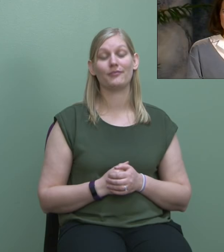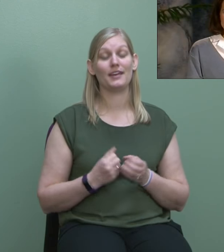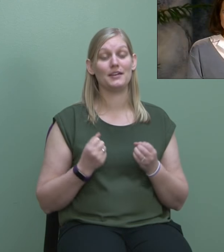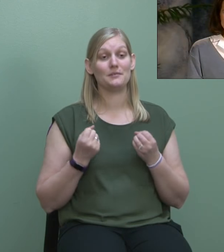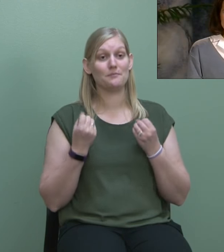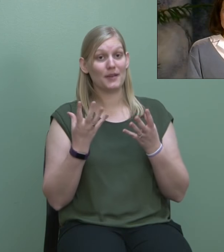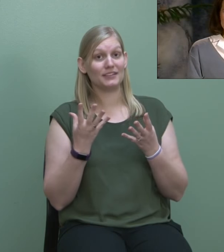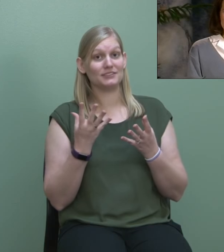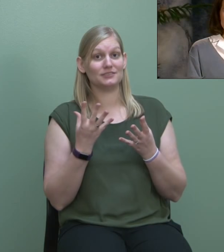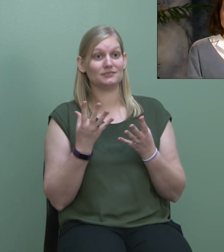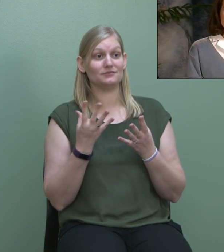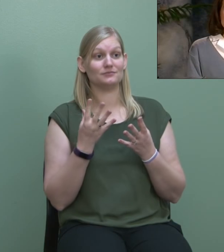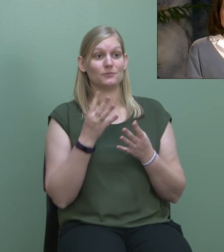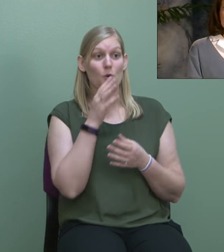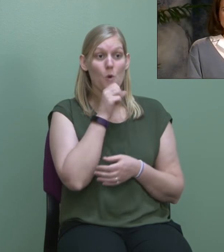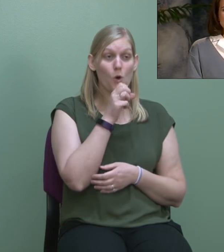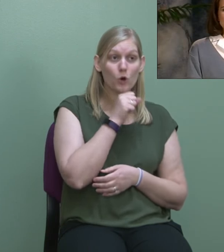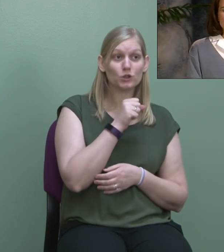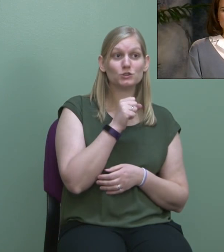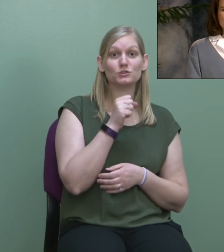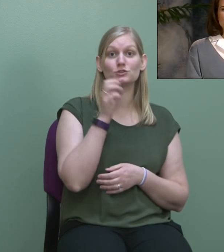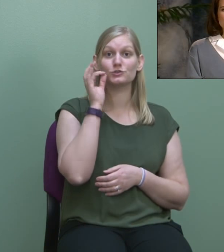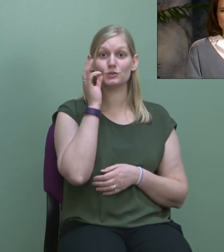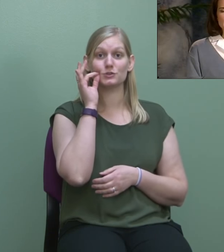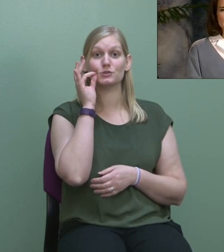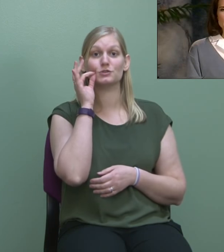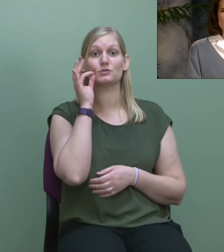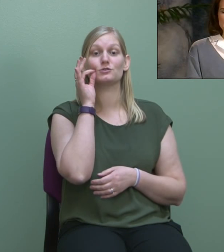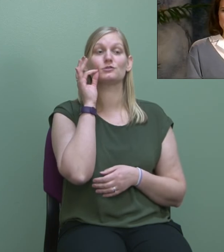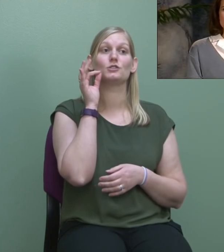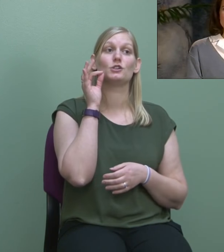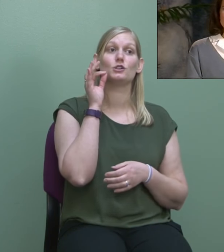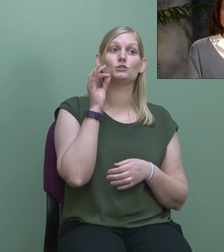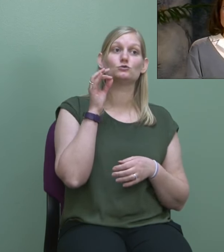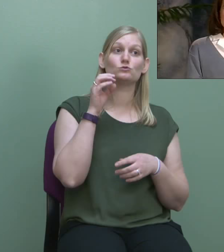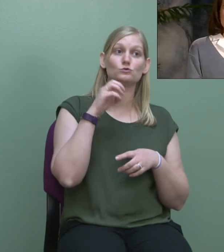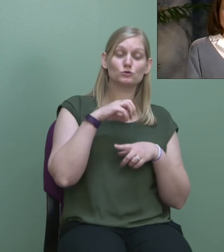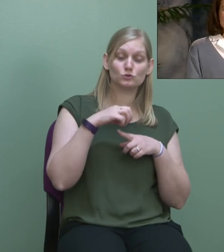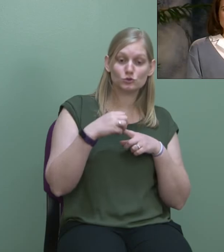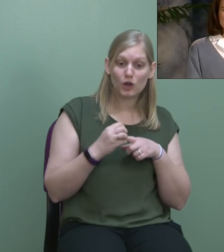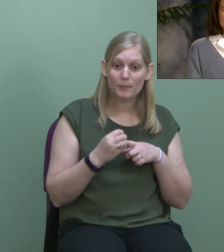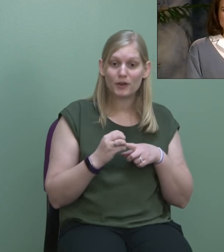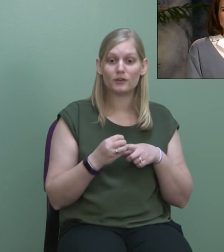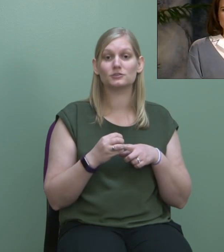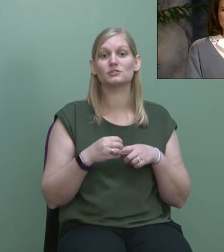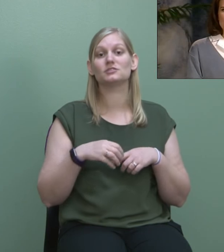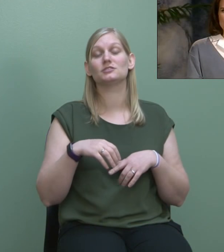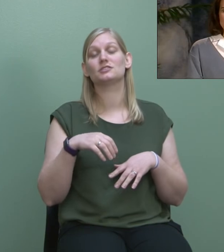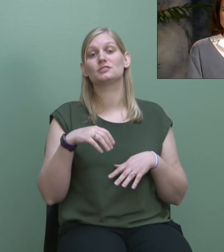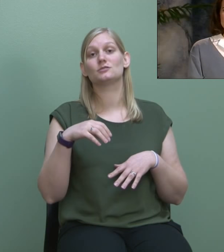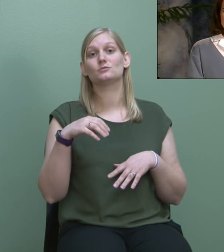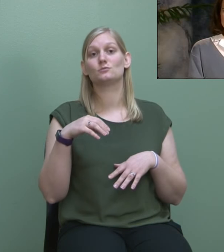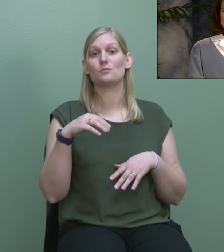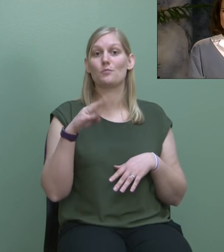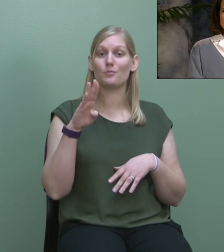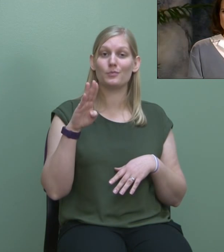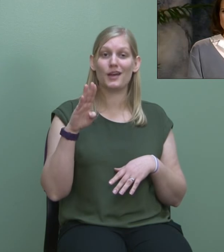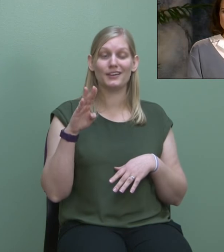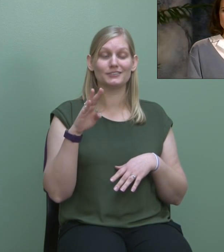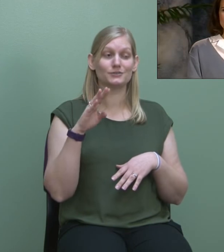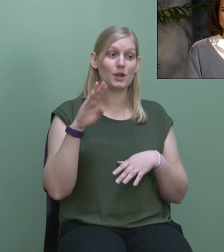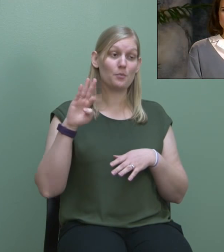fruits are rich in vitamin A, and strawberries, watermelon, and broccoli, and